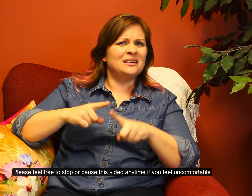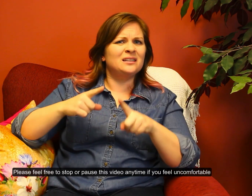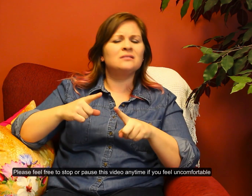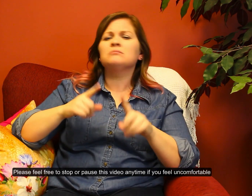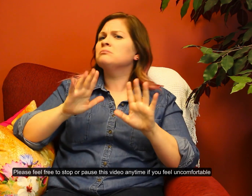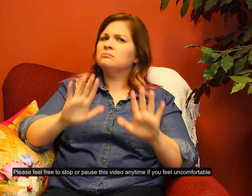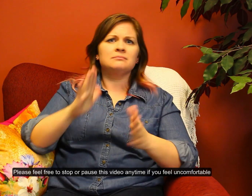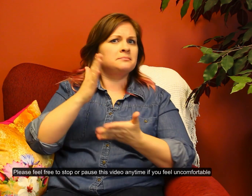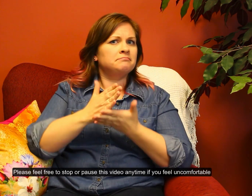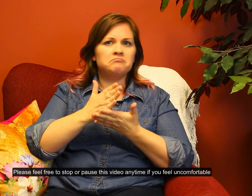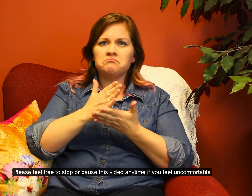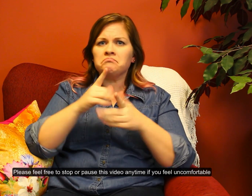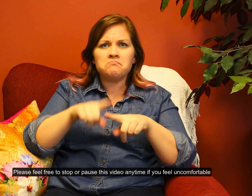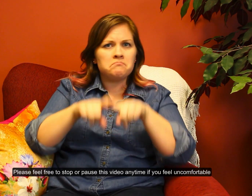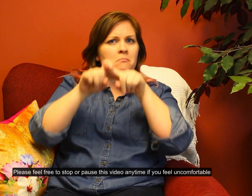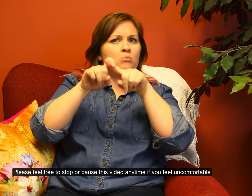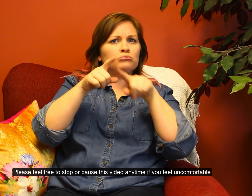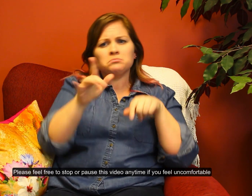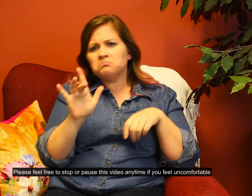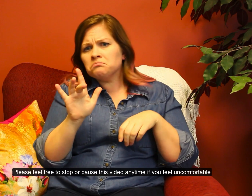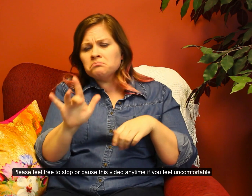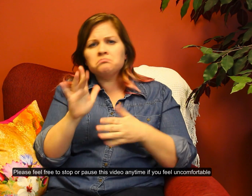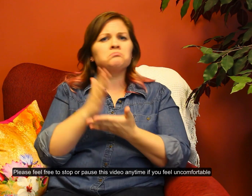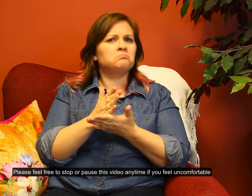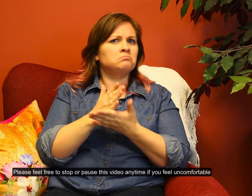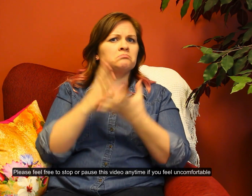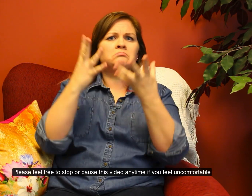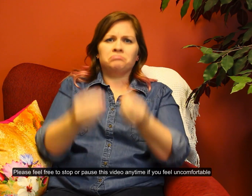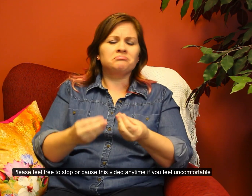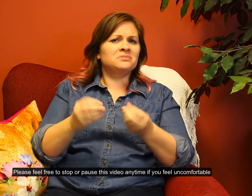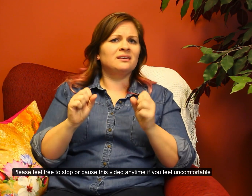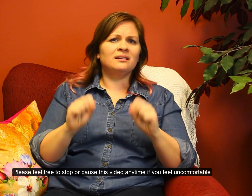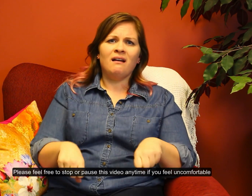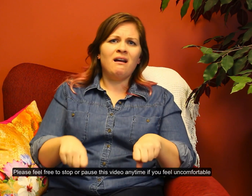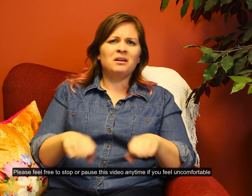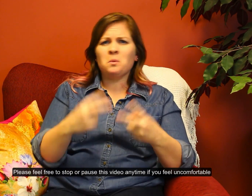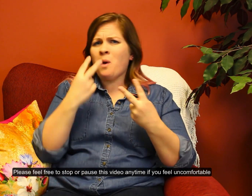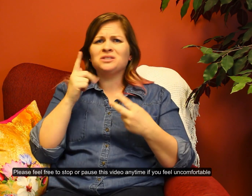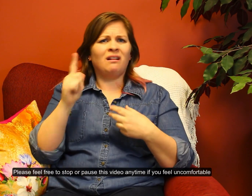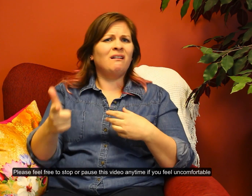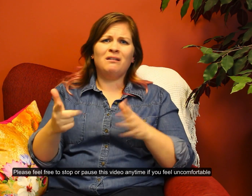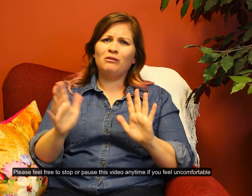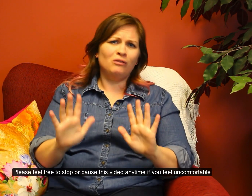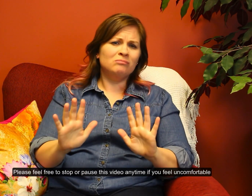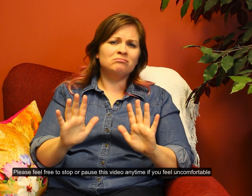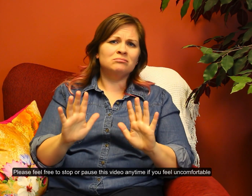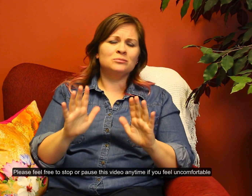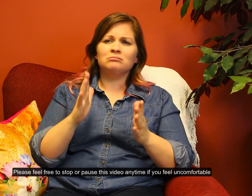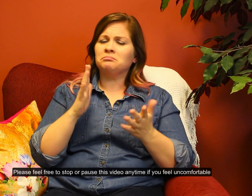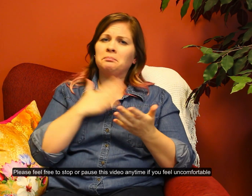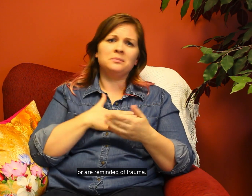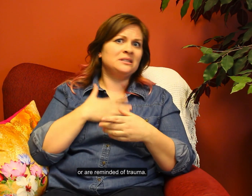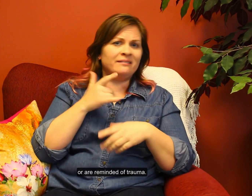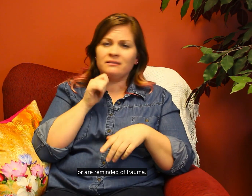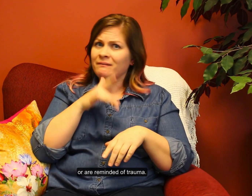Please feel free to stop or pause this video anytime if you feel uncomfortable or are reminded of